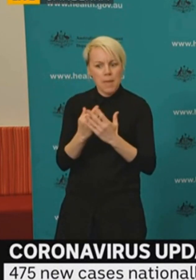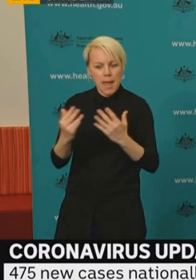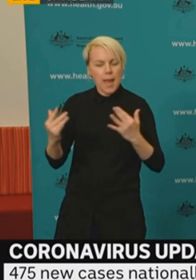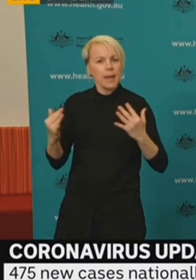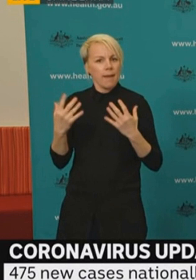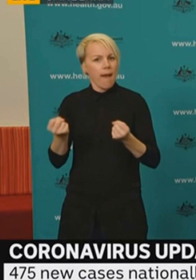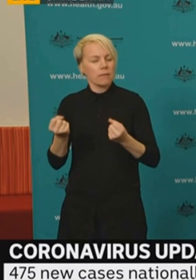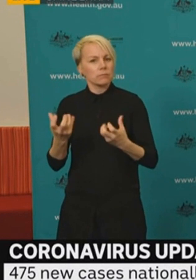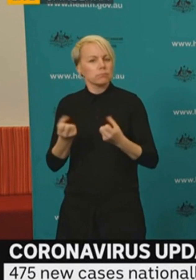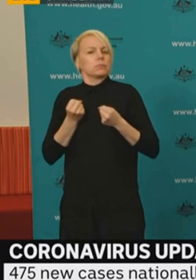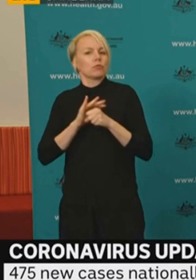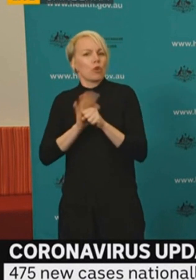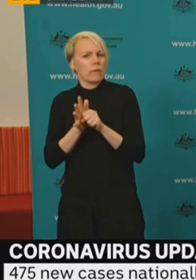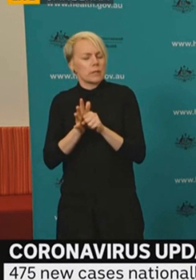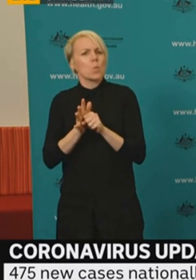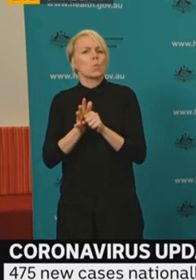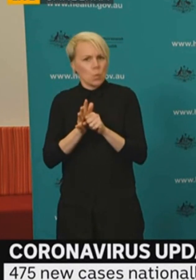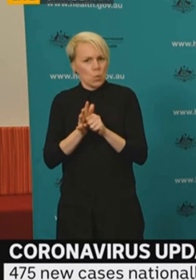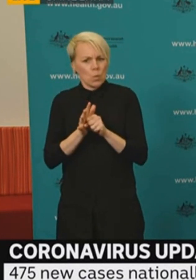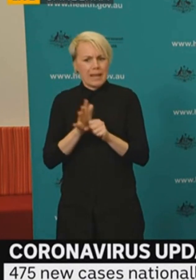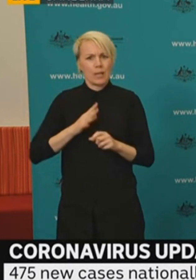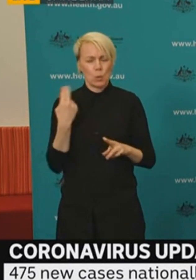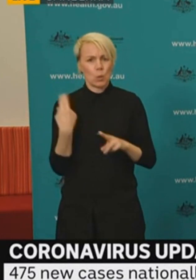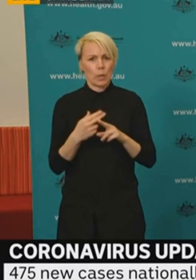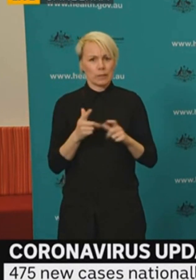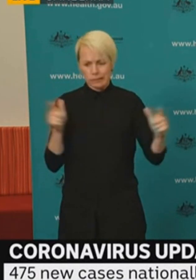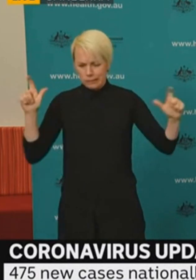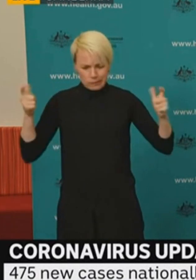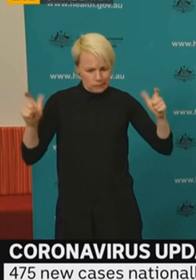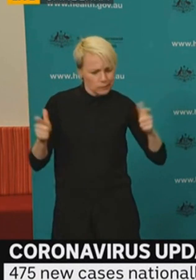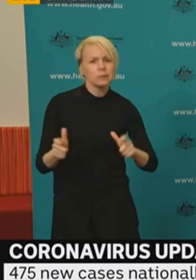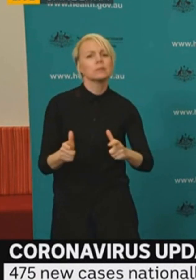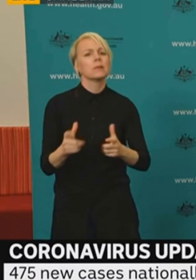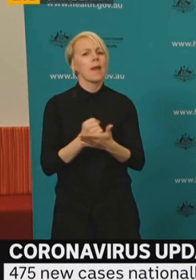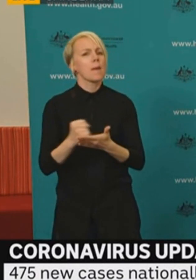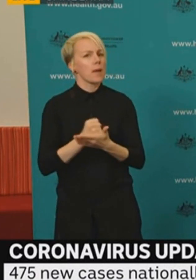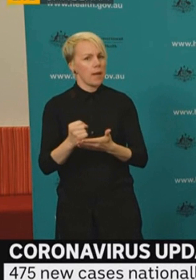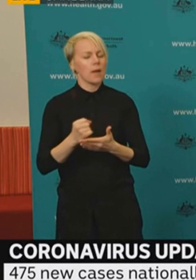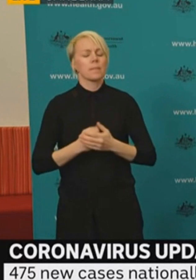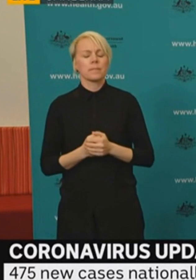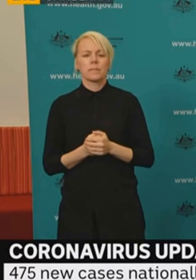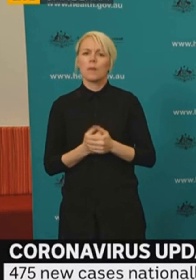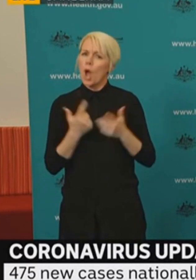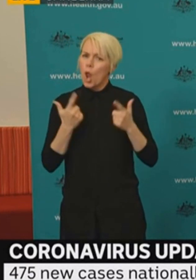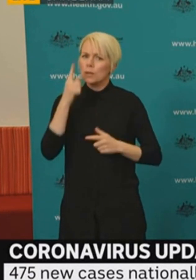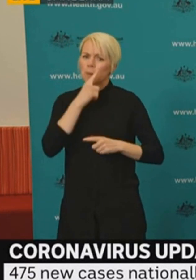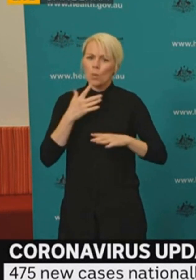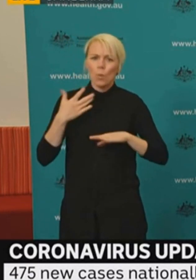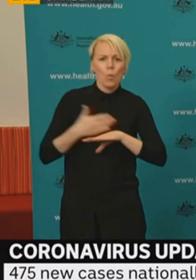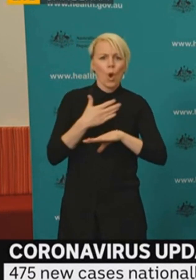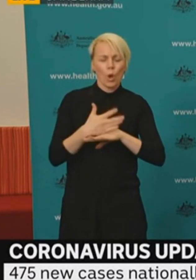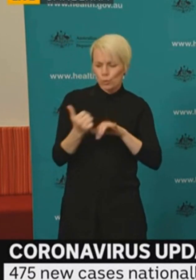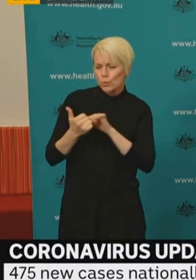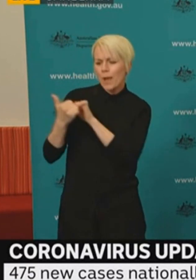bring things under control as quickly as possible. That is a broad-ranged collaboration led by the Commonwealth Department of